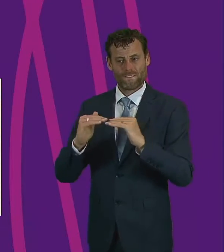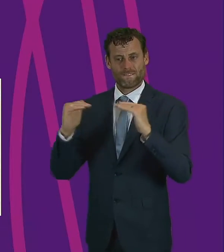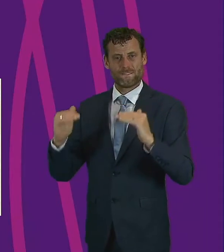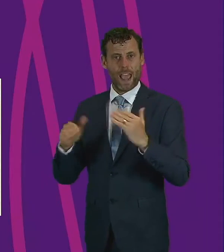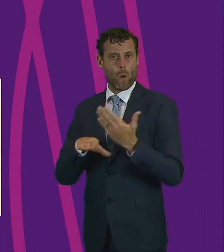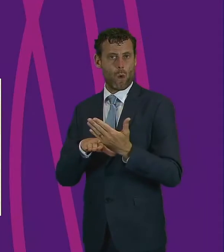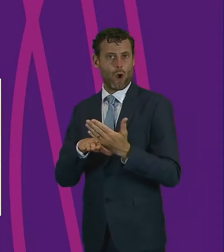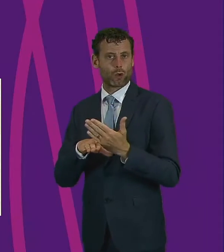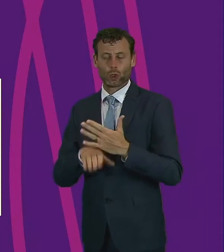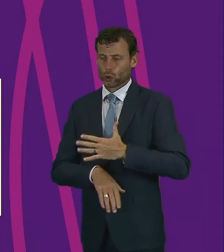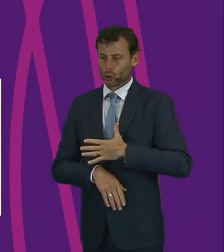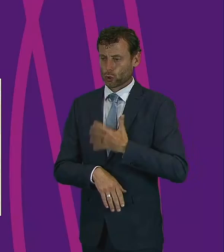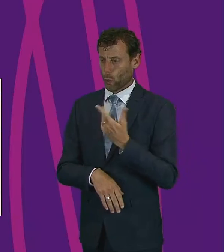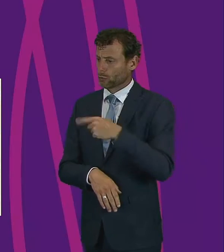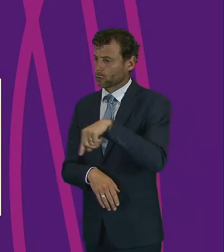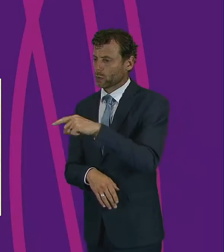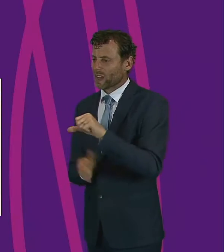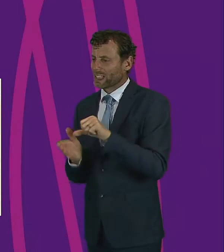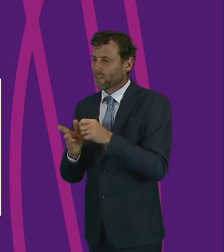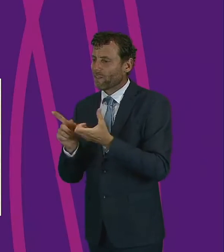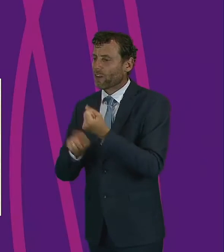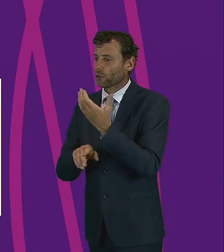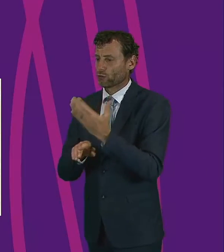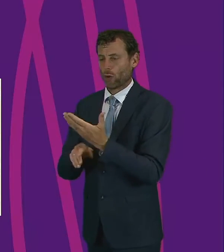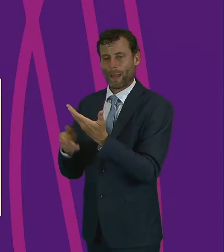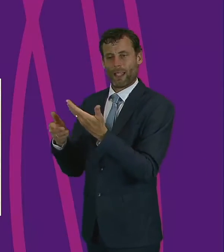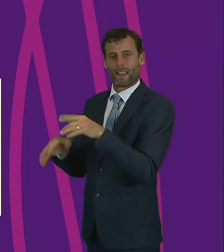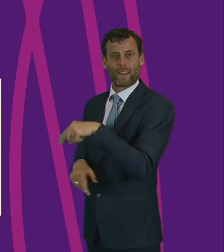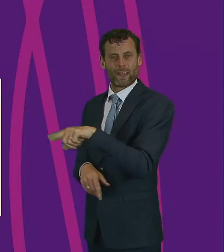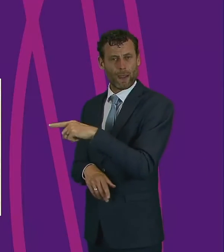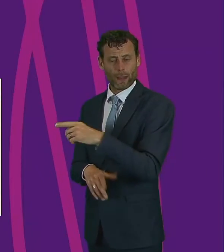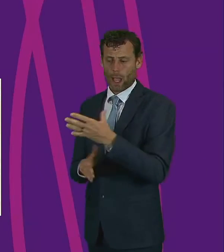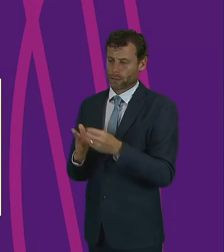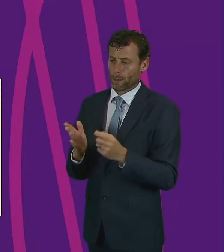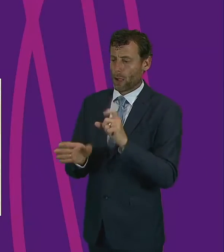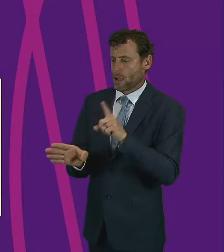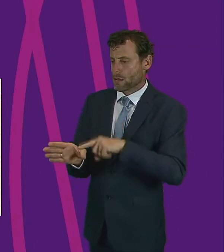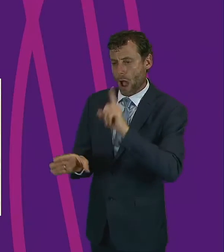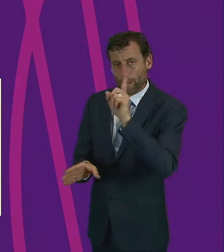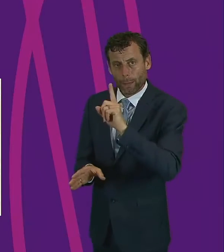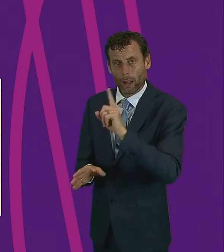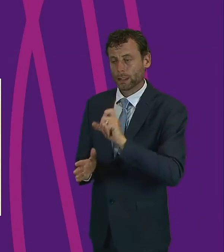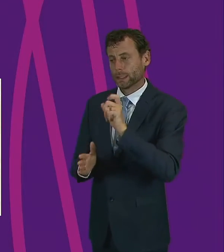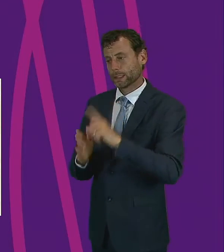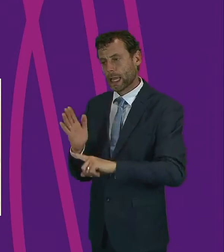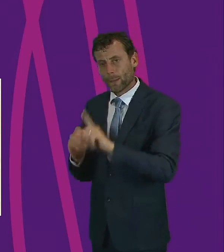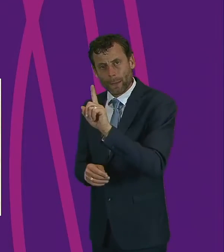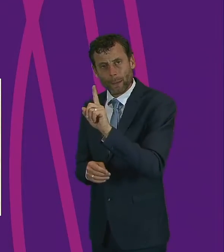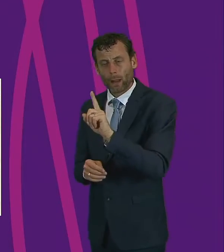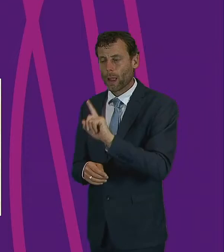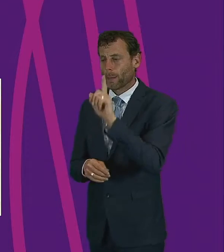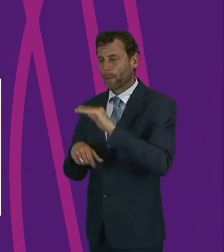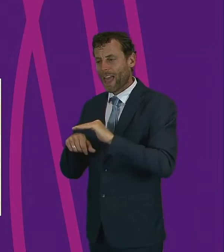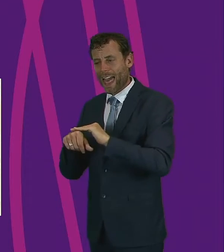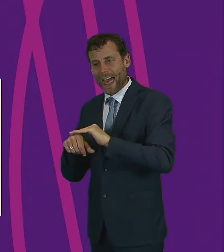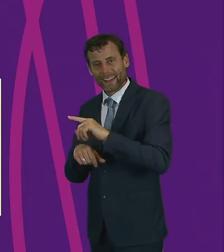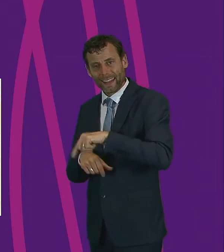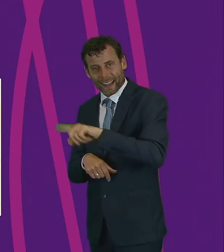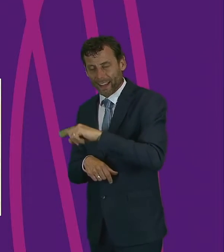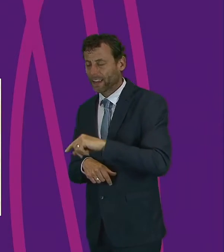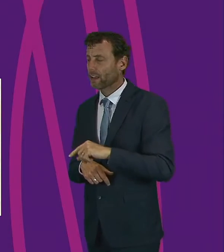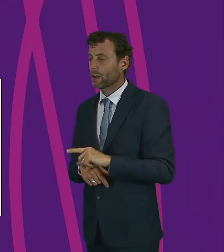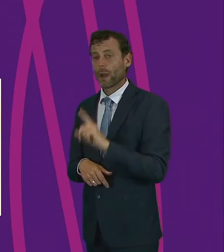left behind. We must continue to support young people, disabled people, those from ethnic minority backgrounds, care-experienced young people and people